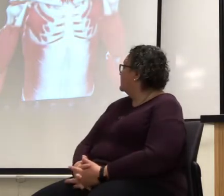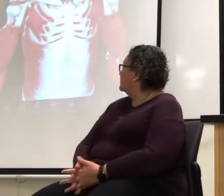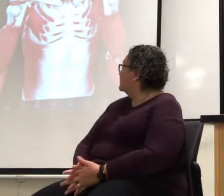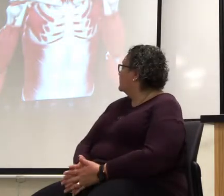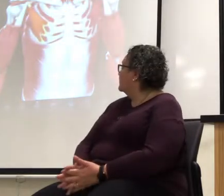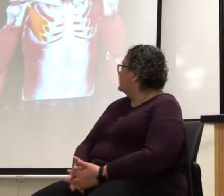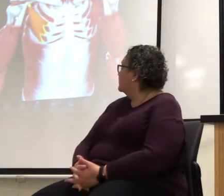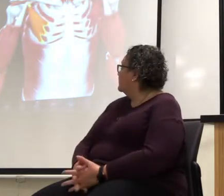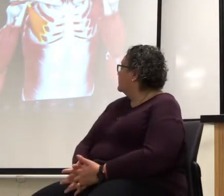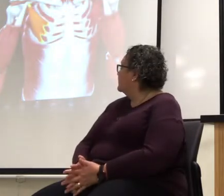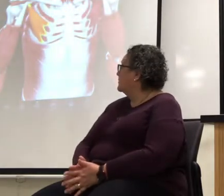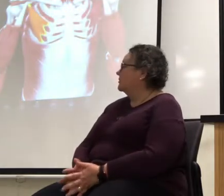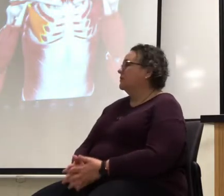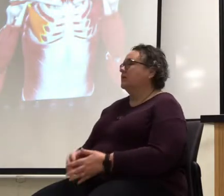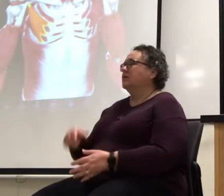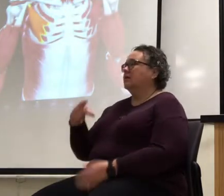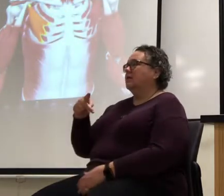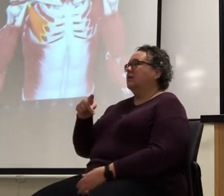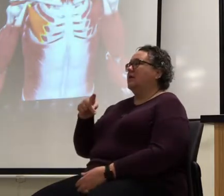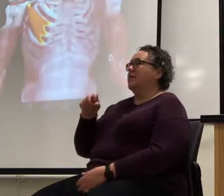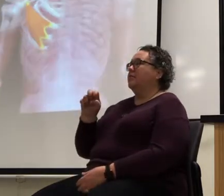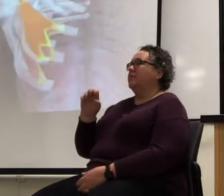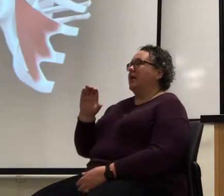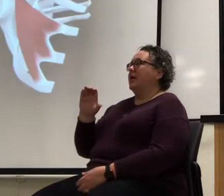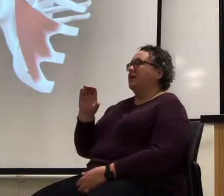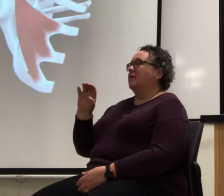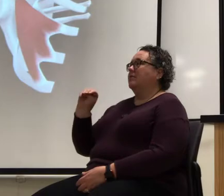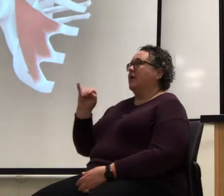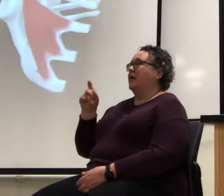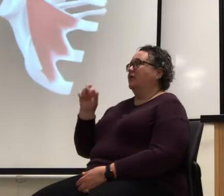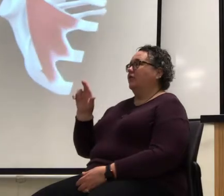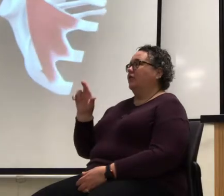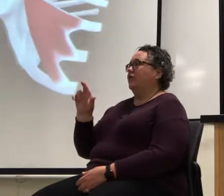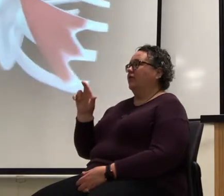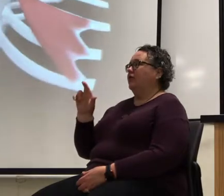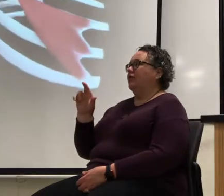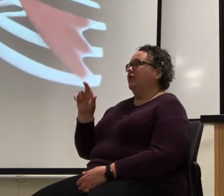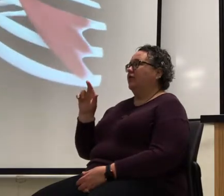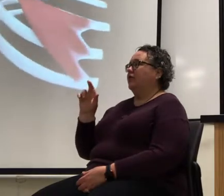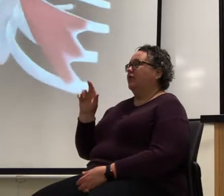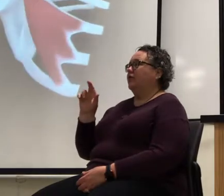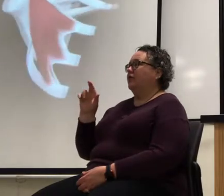Okay, there it is. The pec minor, let me isolate it.